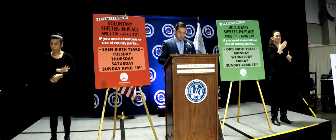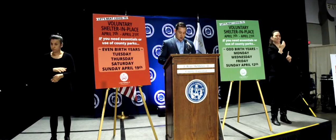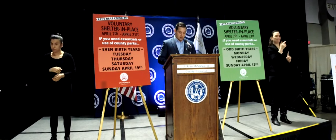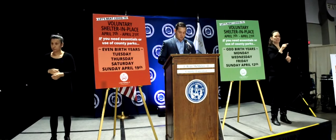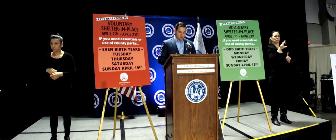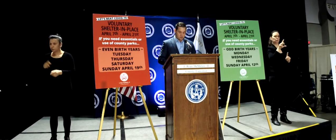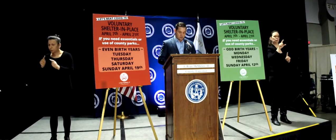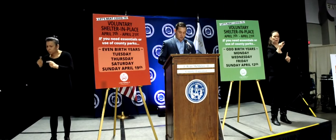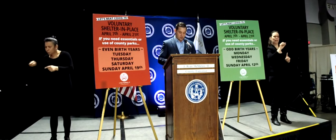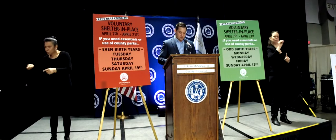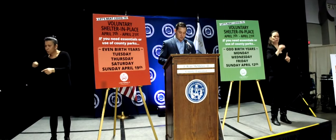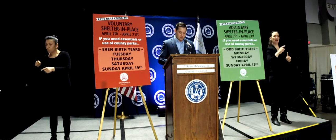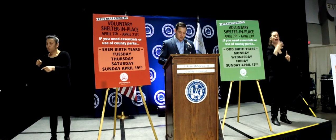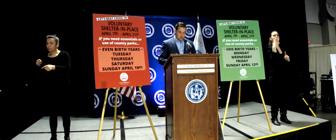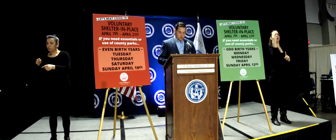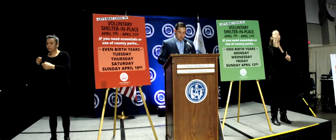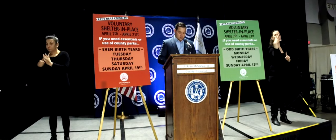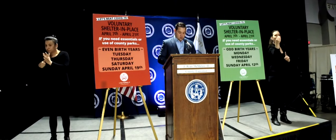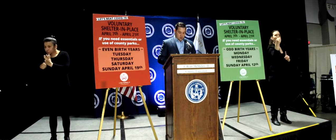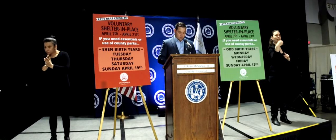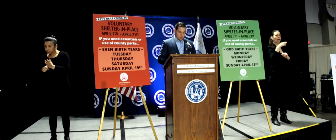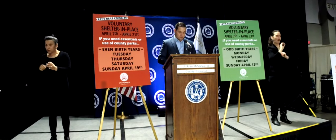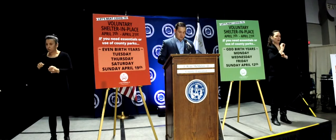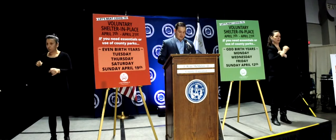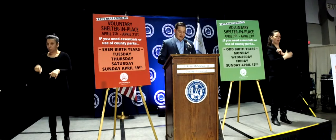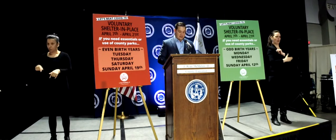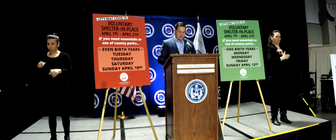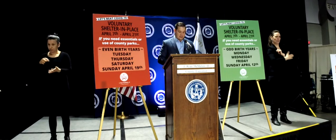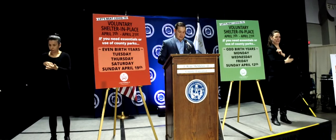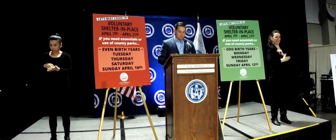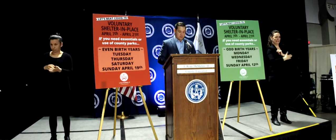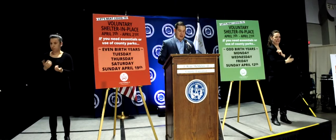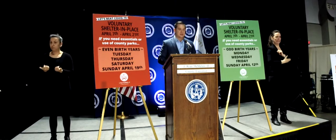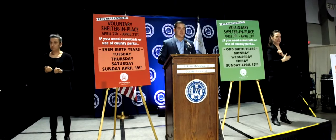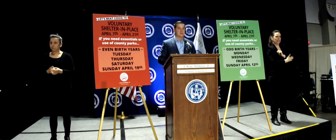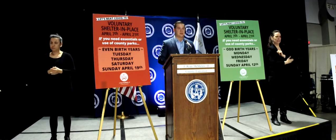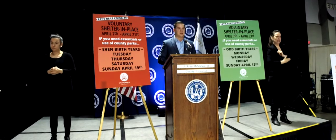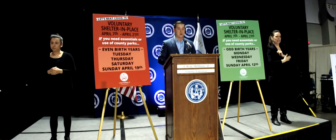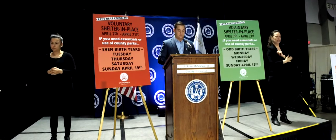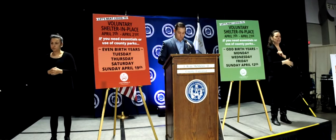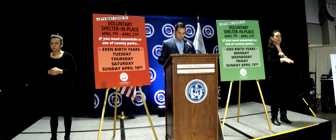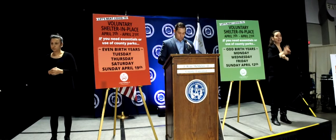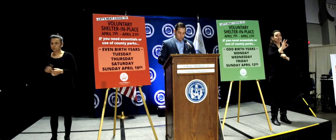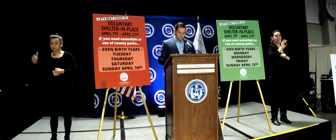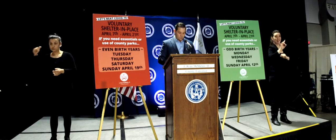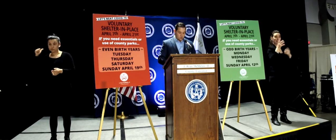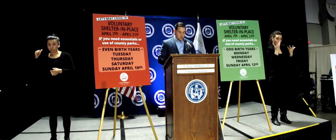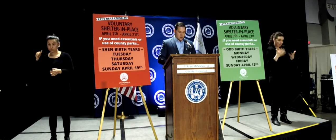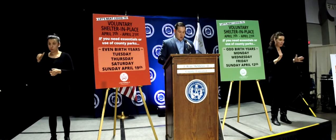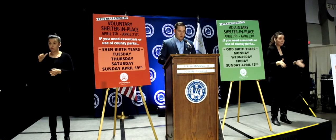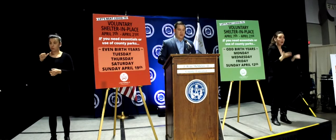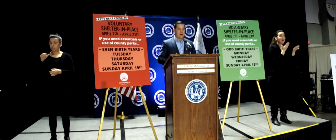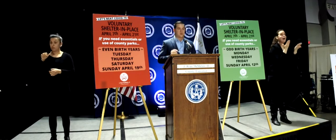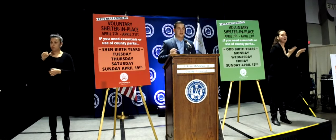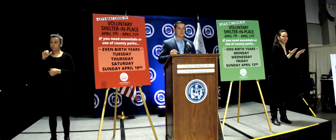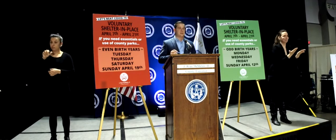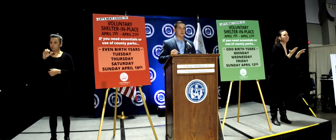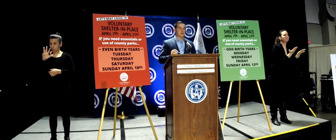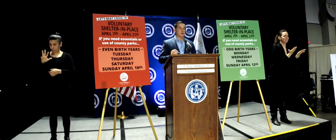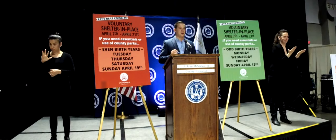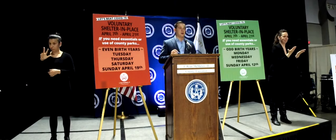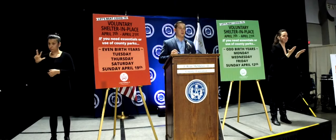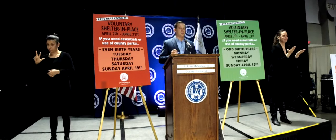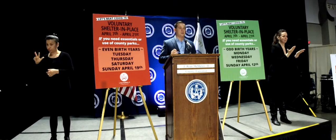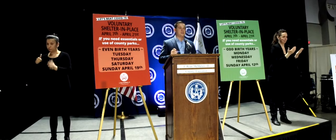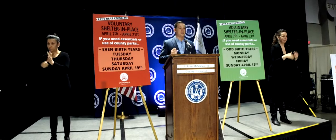doctors, our hospitals, and our triage site. We received 98 tests back since yesterday. Right now,